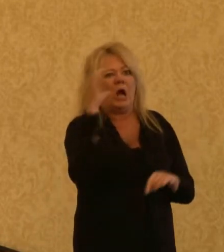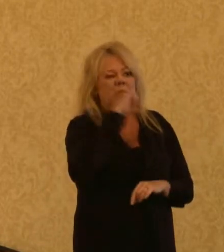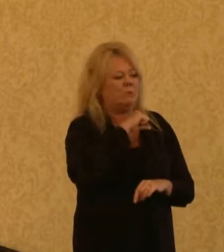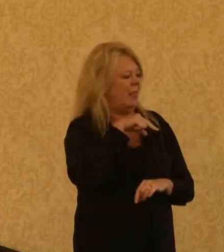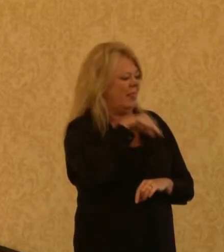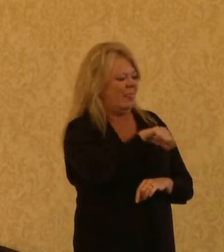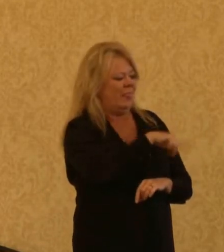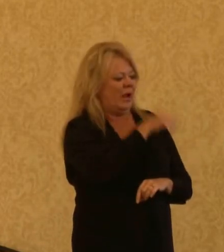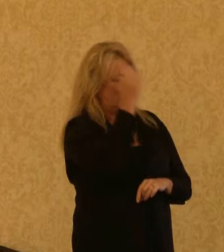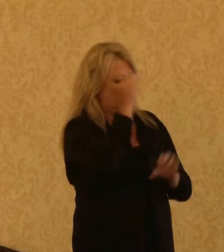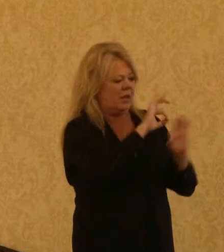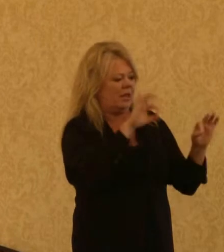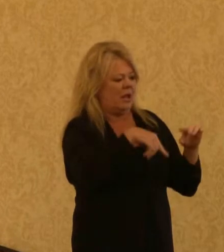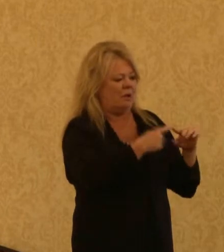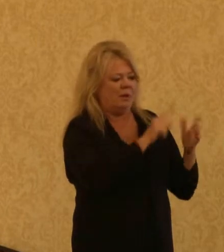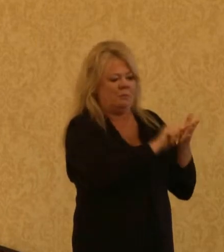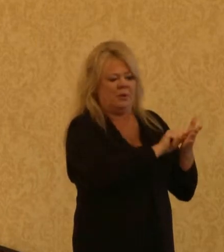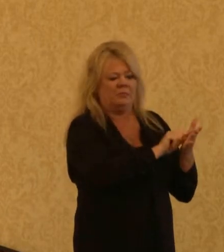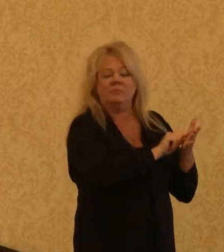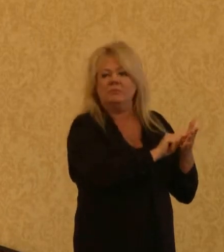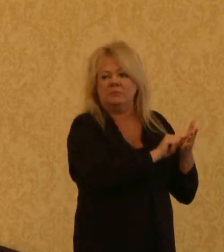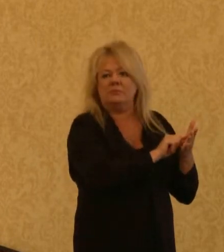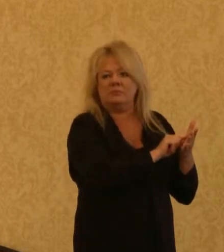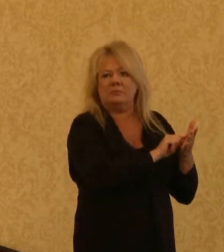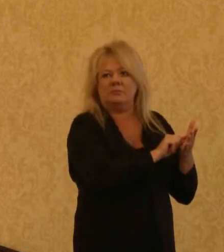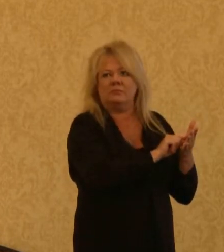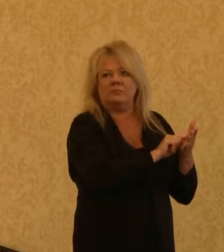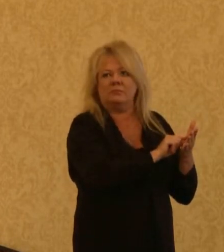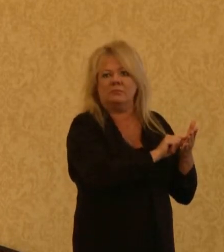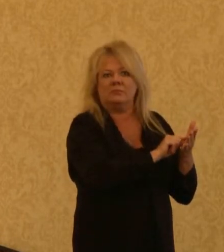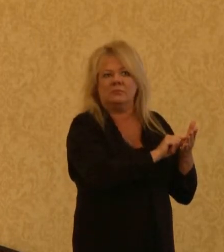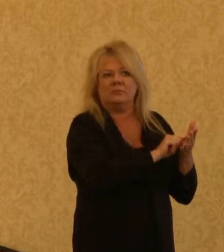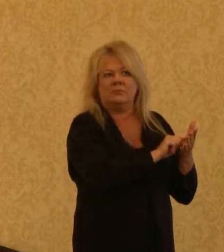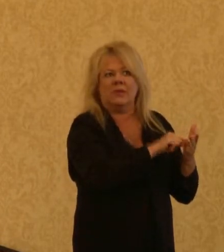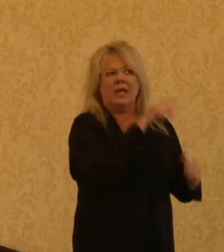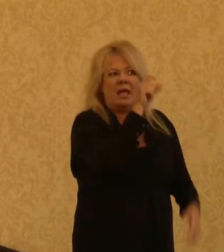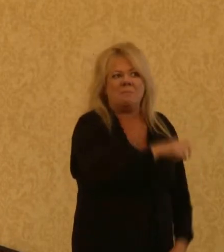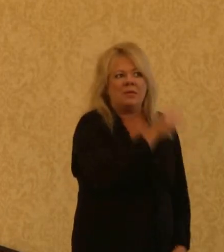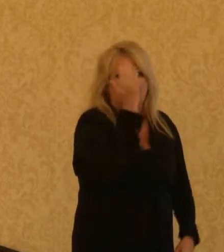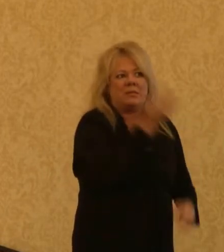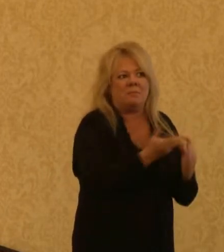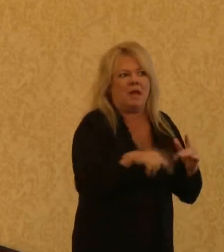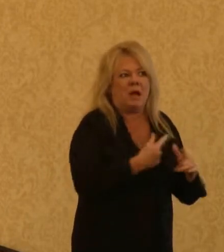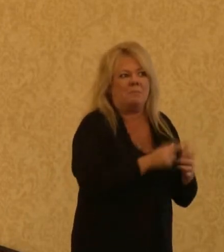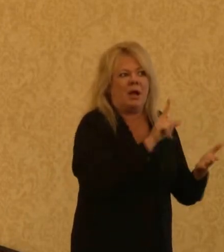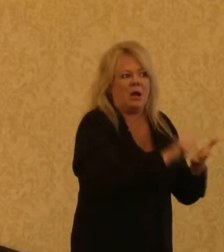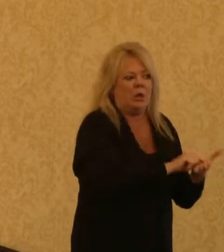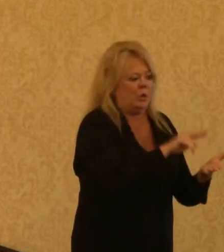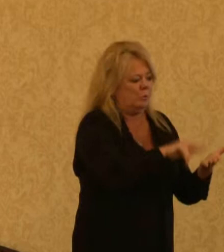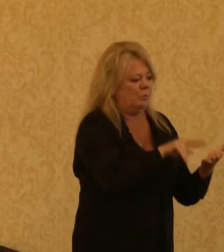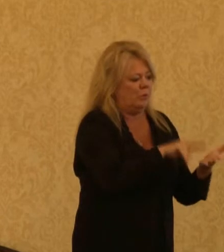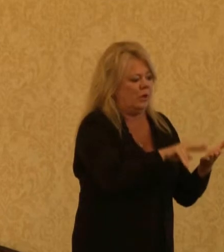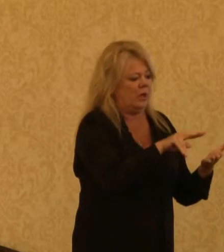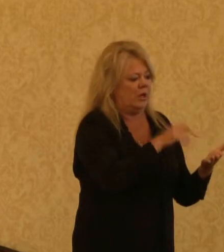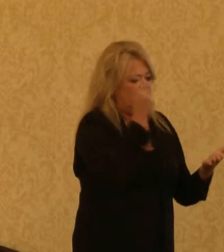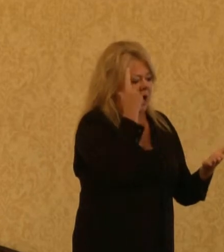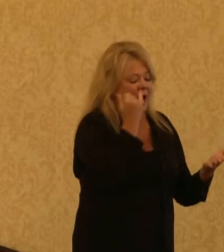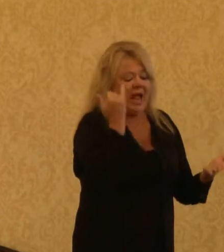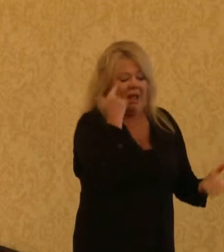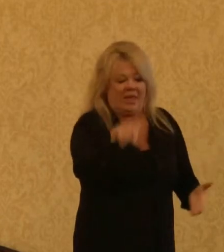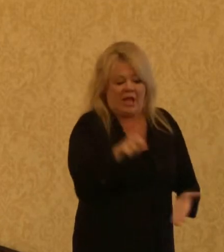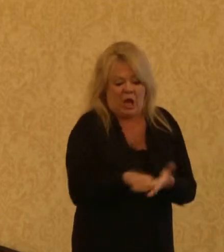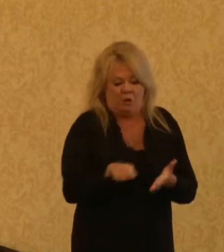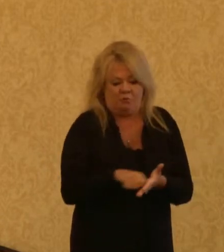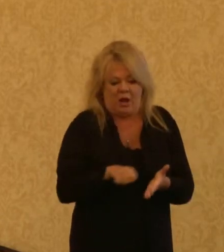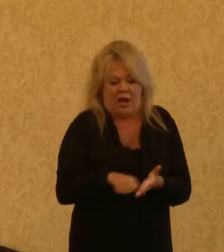14 who may read at the same level in Spanish as 14-year-old deaf students we have, which is probably